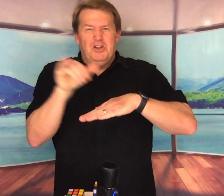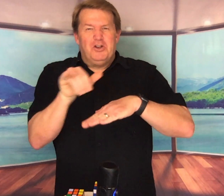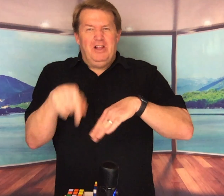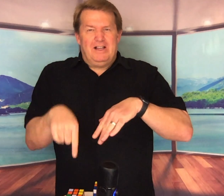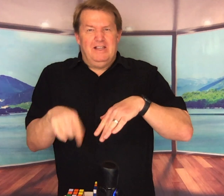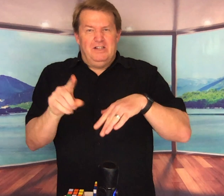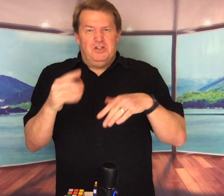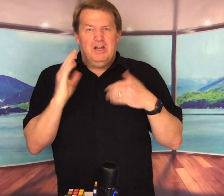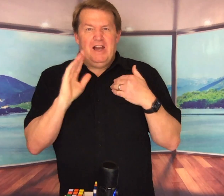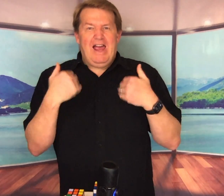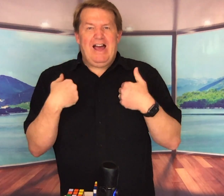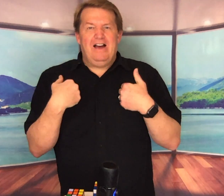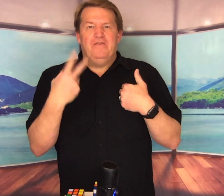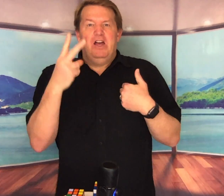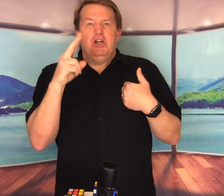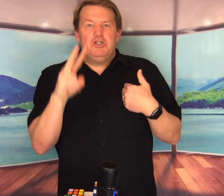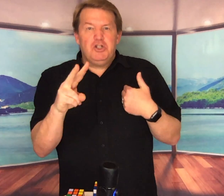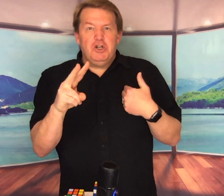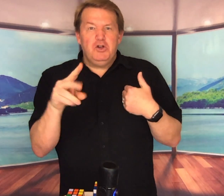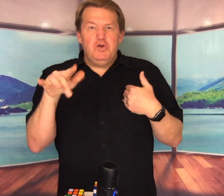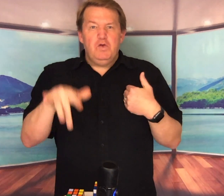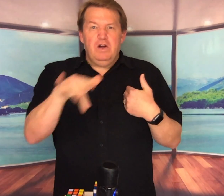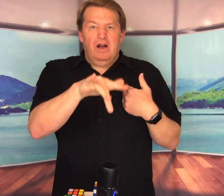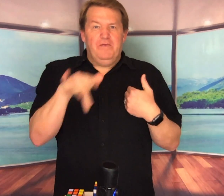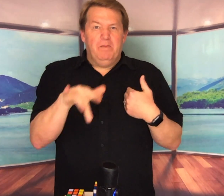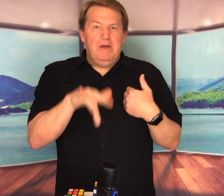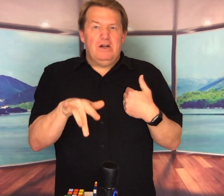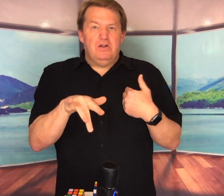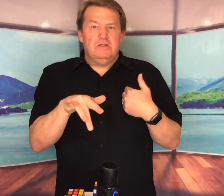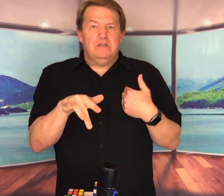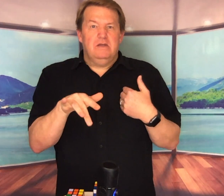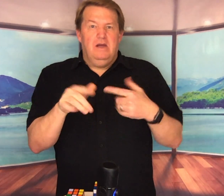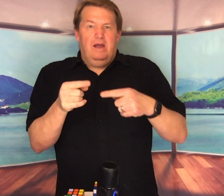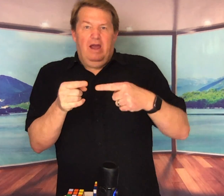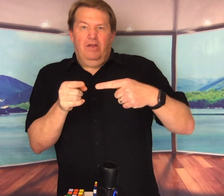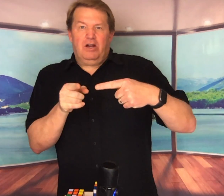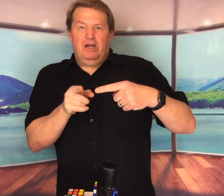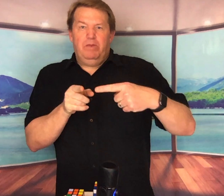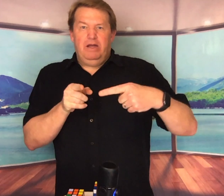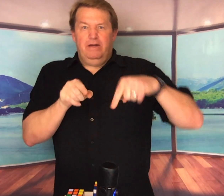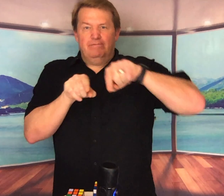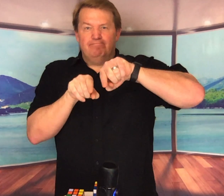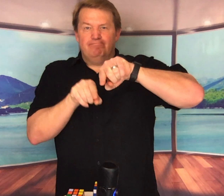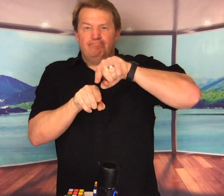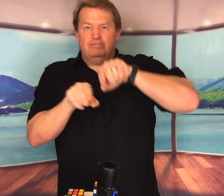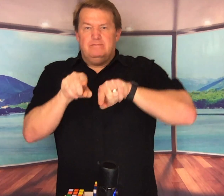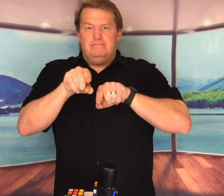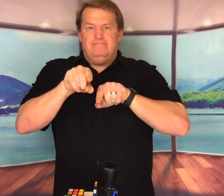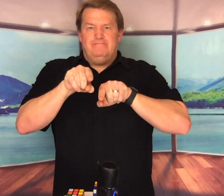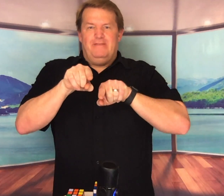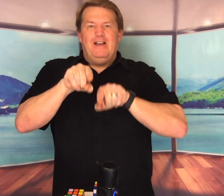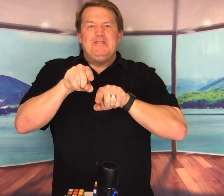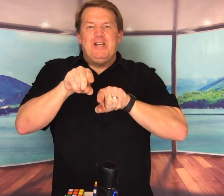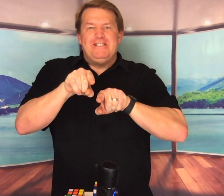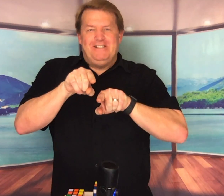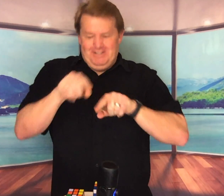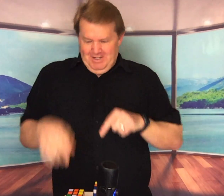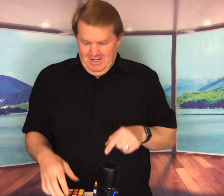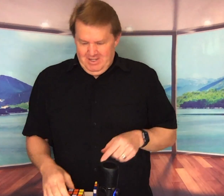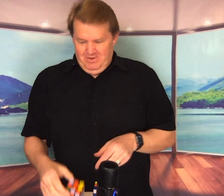like this. You're going to have 2 of the middles, and they're going to be adjacent to each